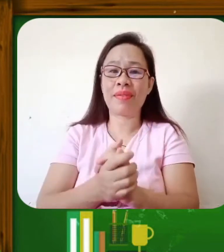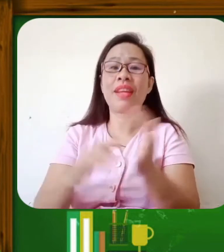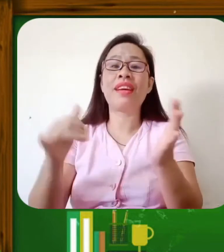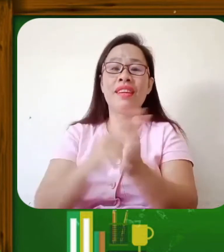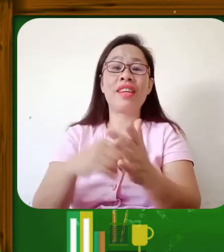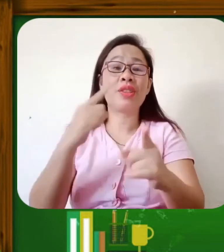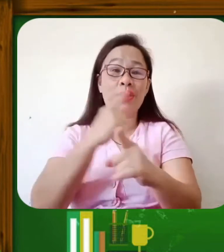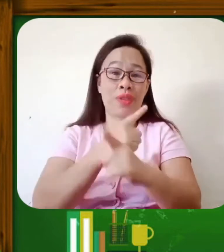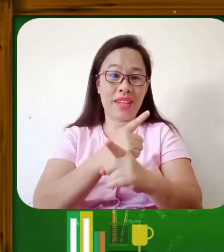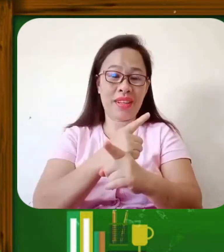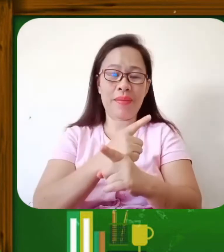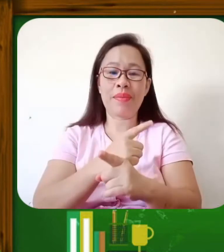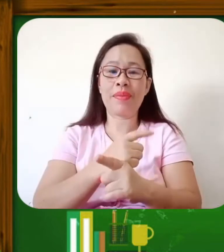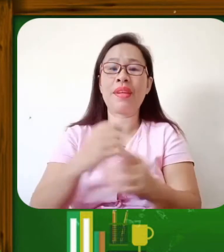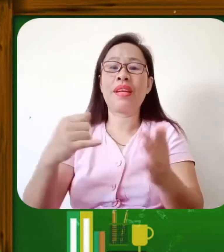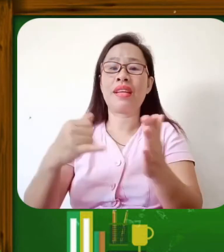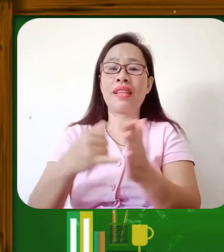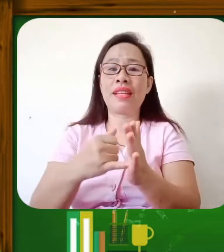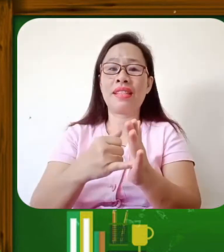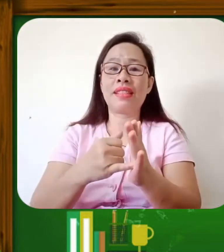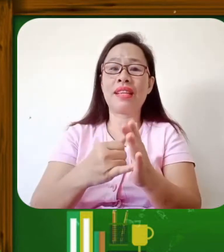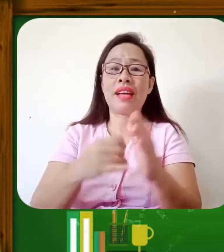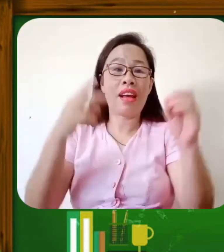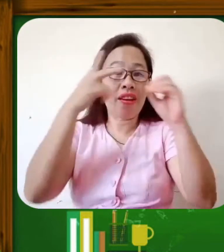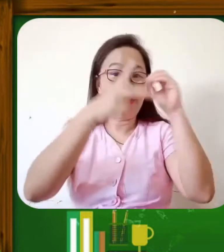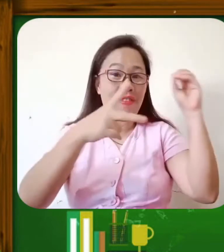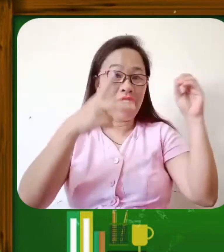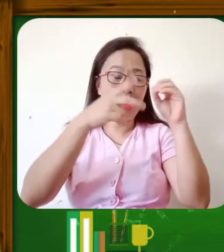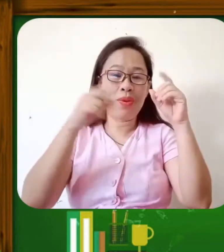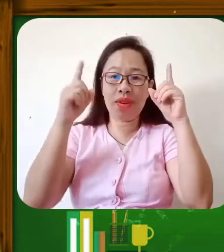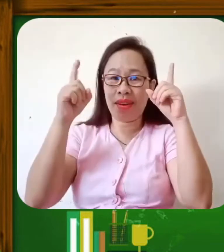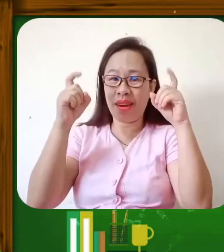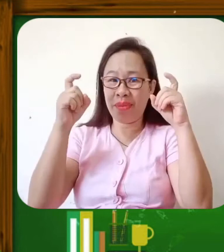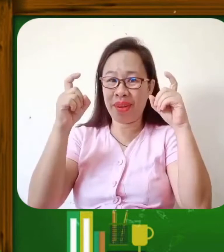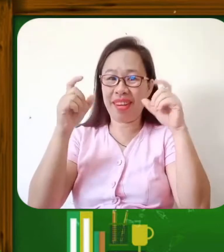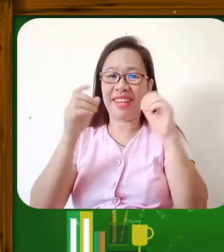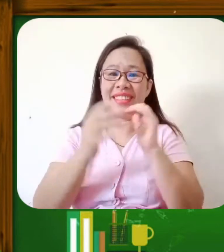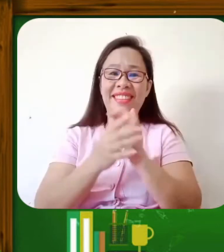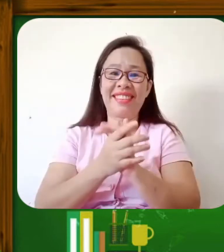That's correct. It is a video camera.